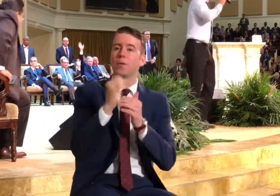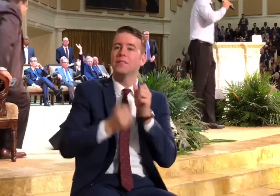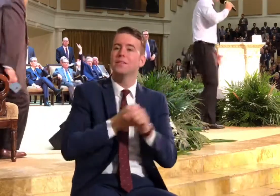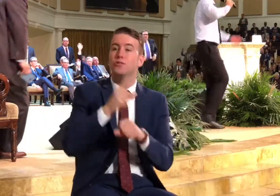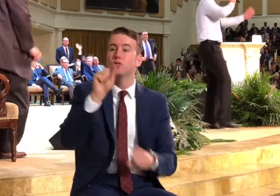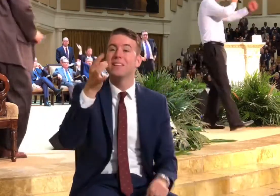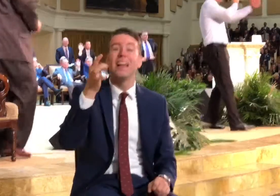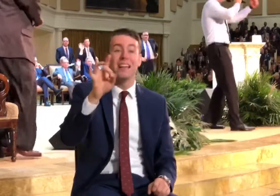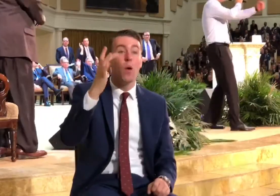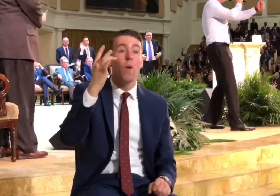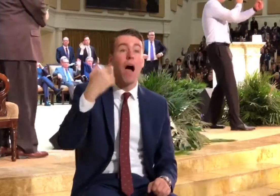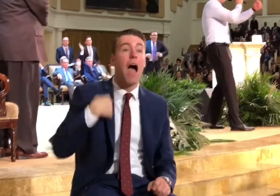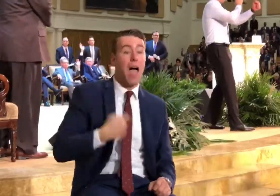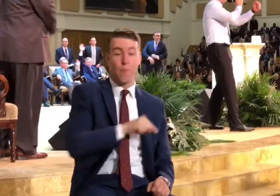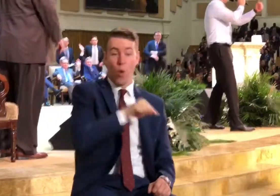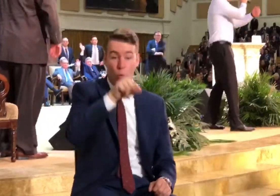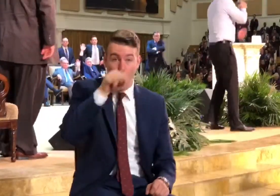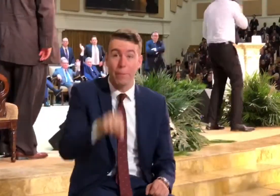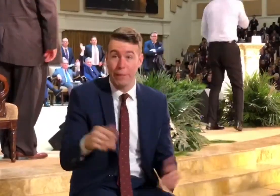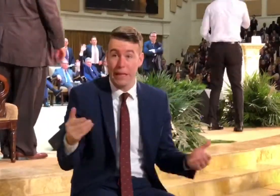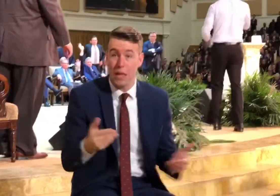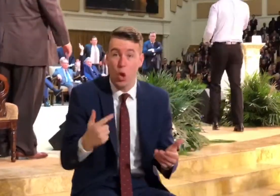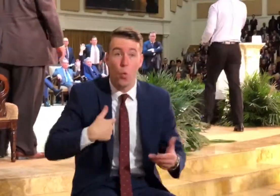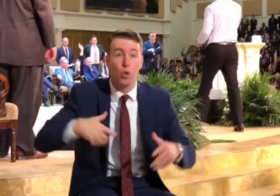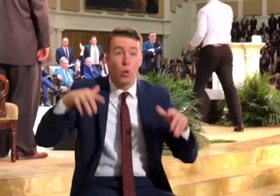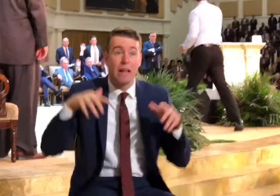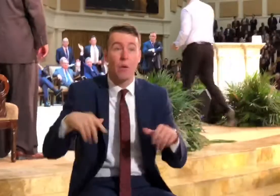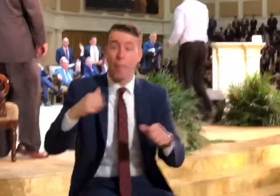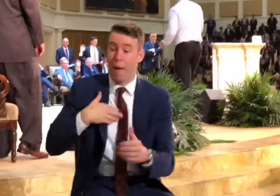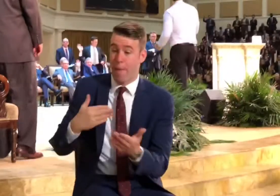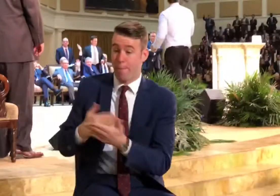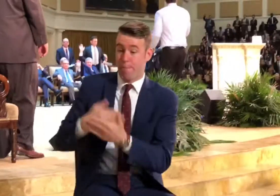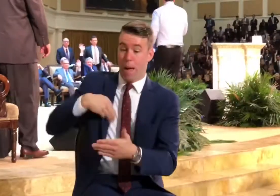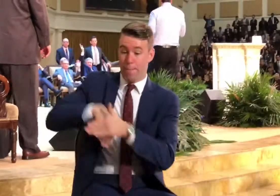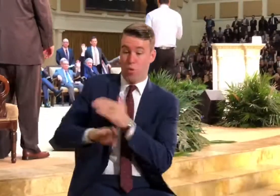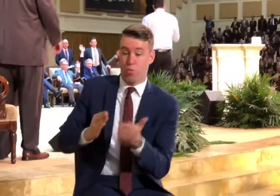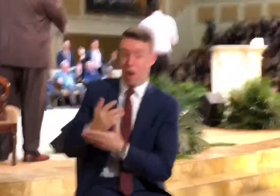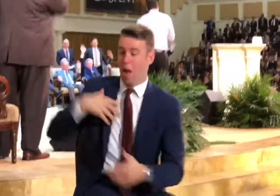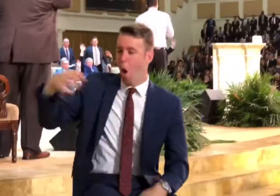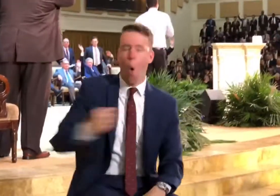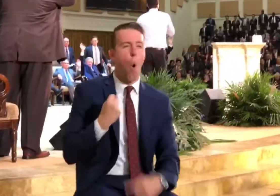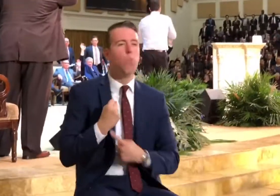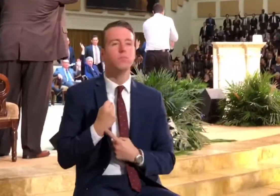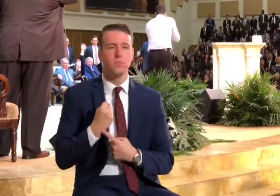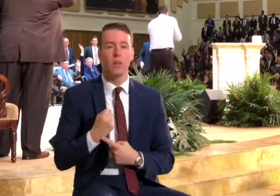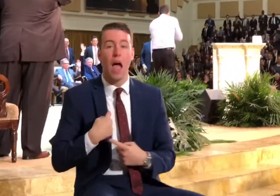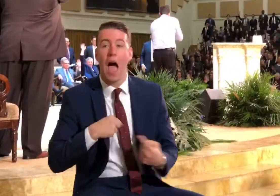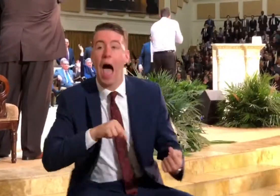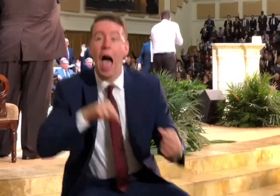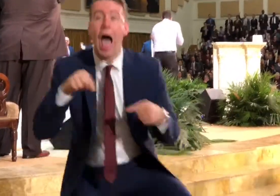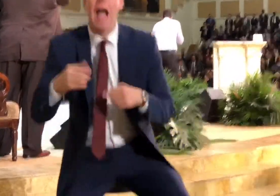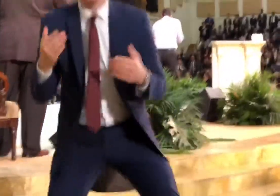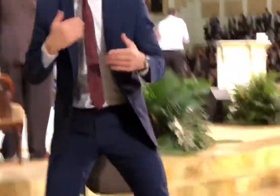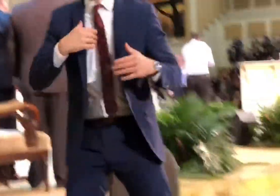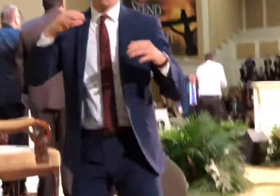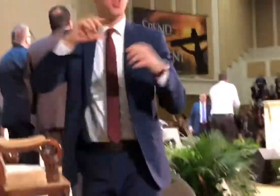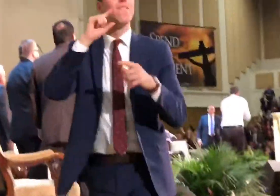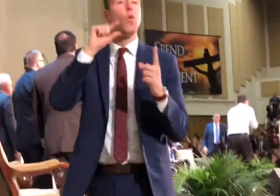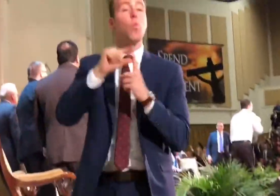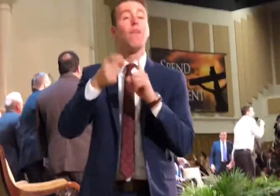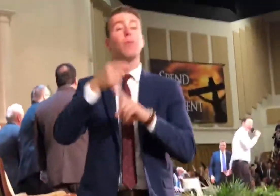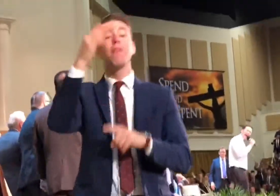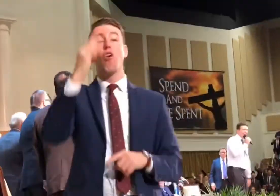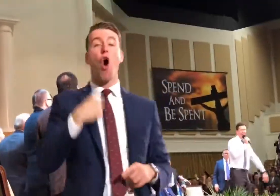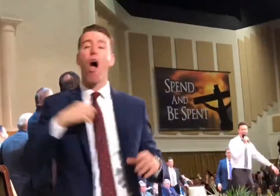2018 because I'm going to grab a hold of the birthright. I came looking for a word from